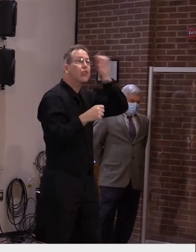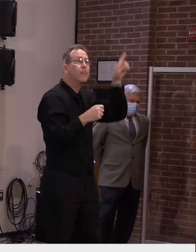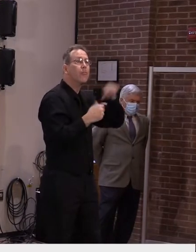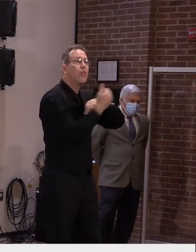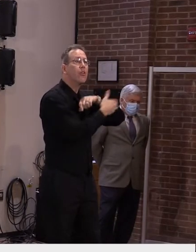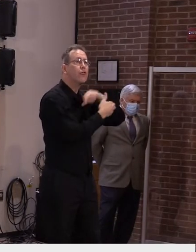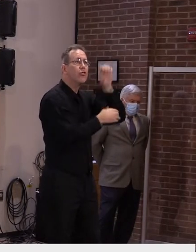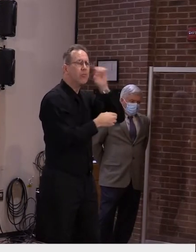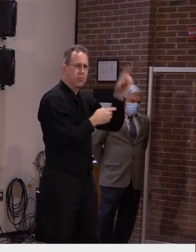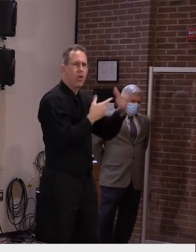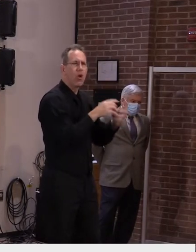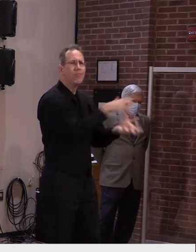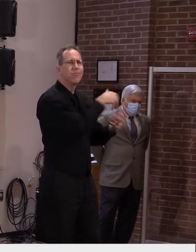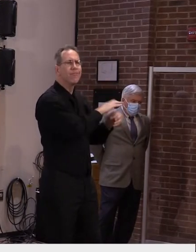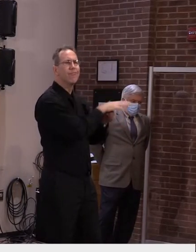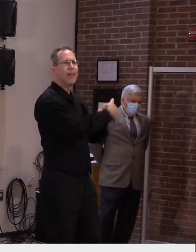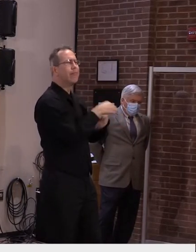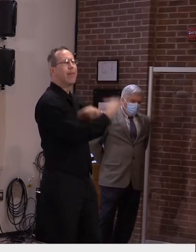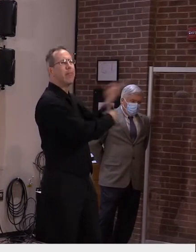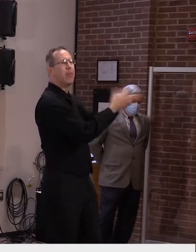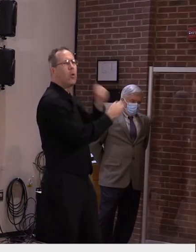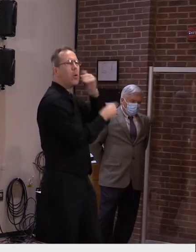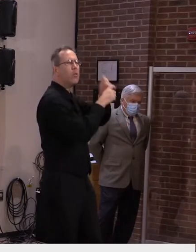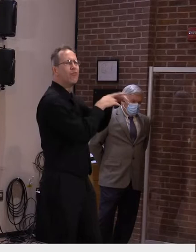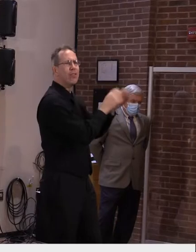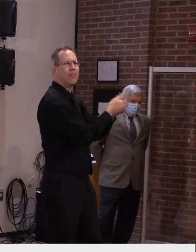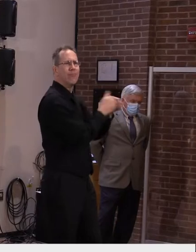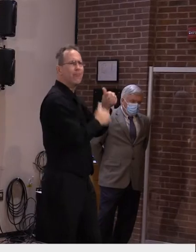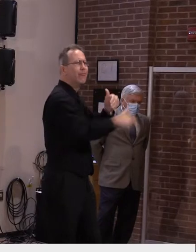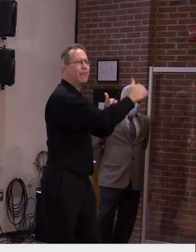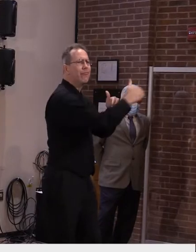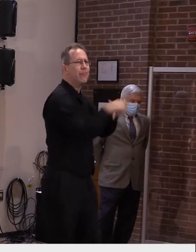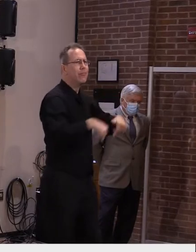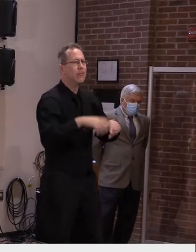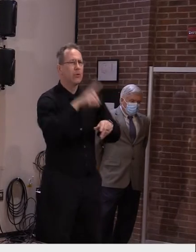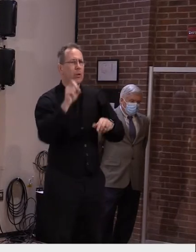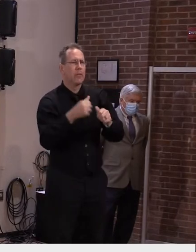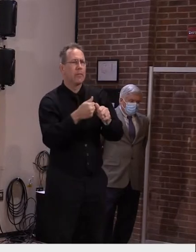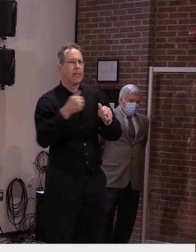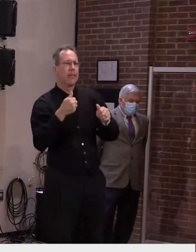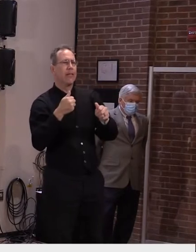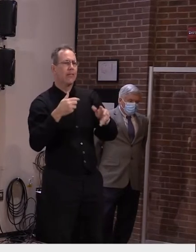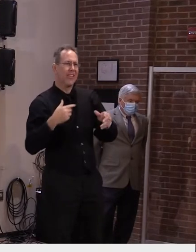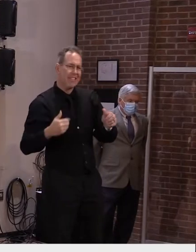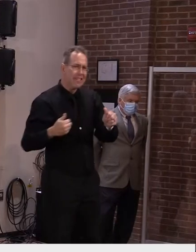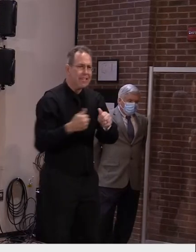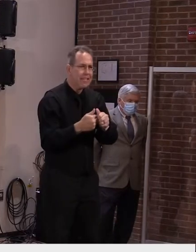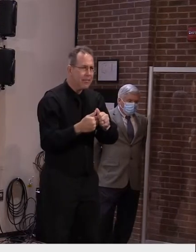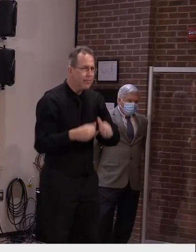other continents are less there as well. When it comes to the new pill,